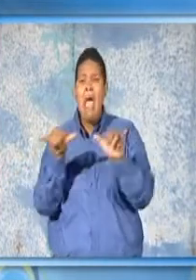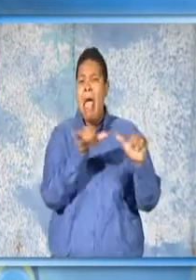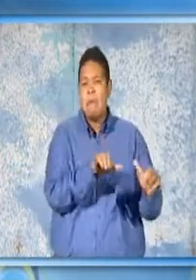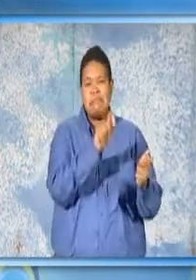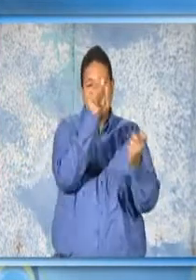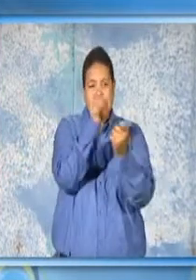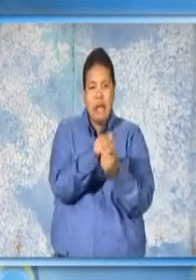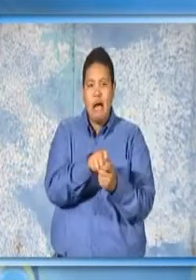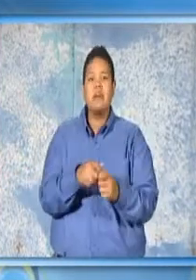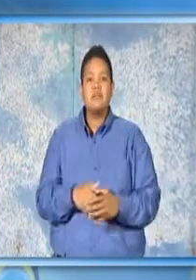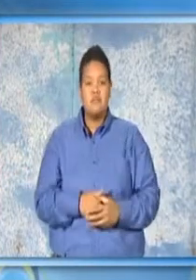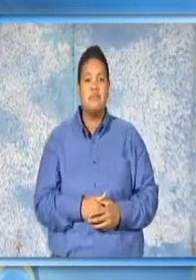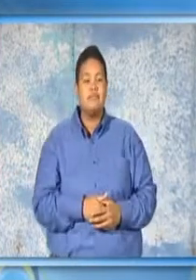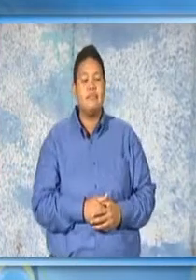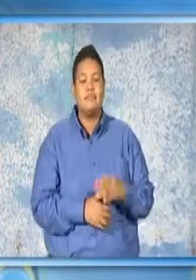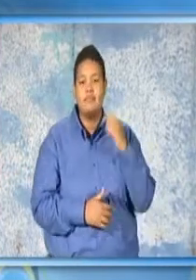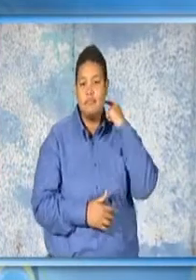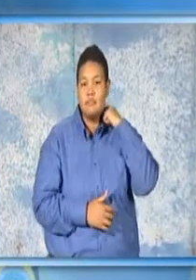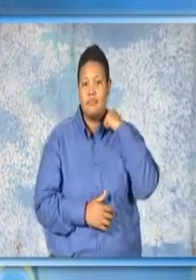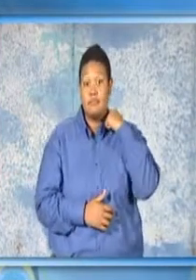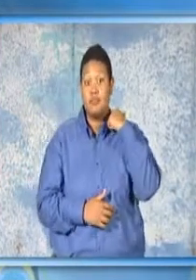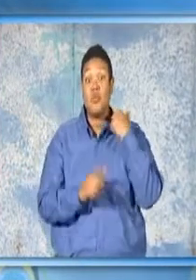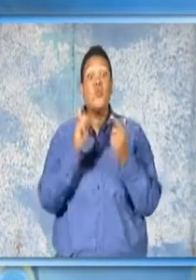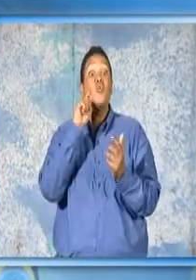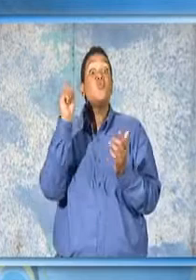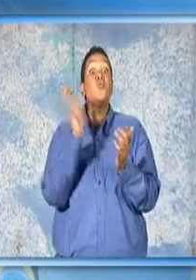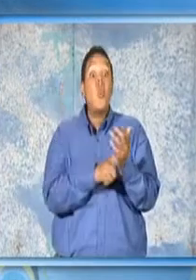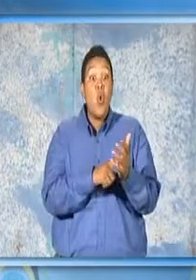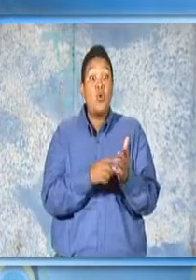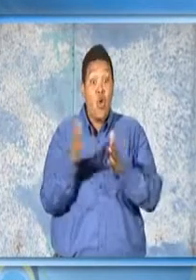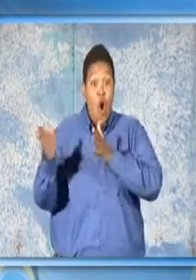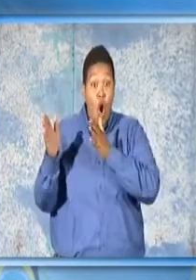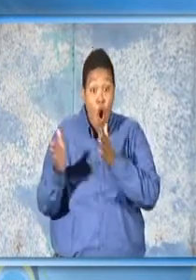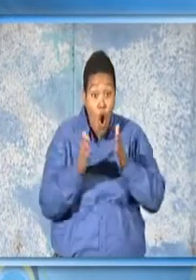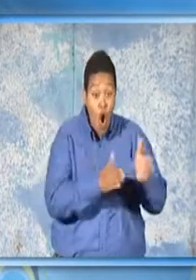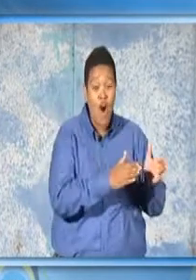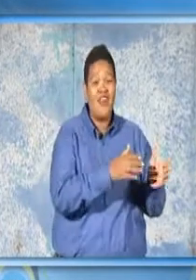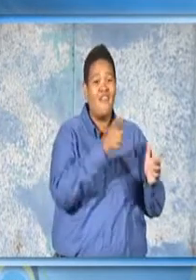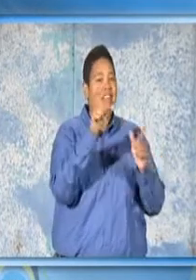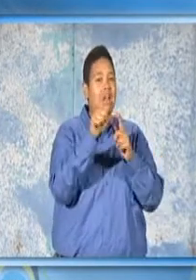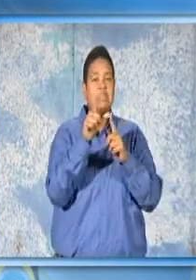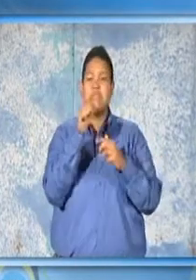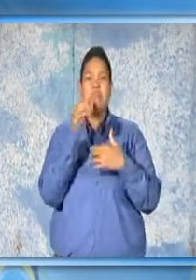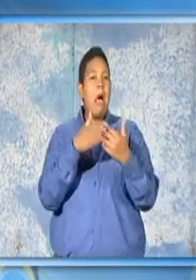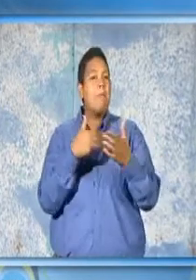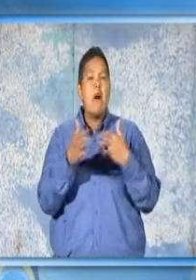same. Note that the order of the variables does not matter.